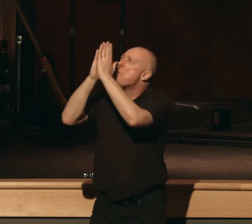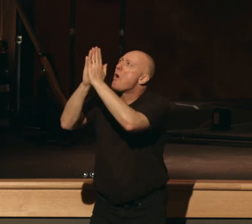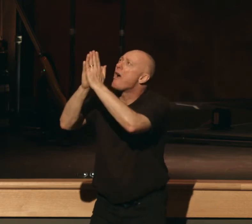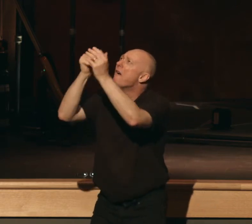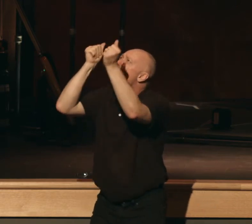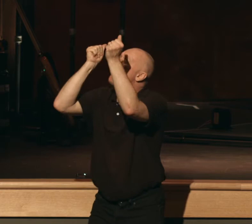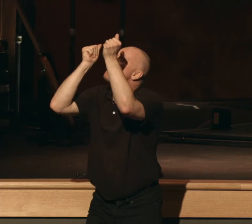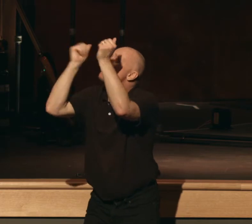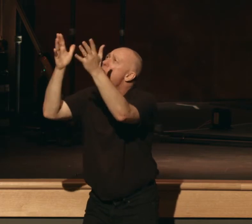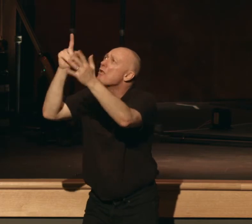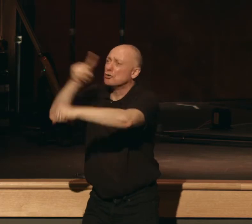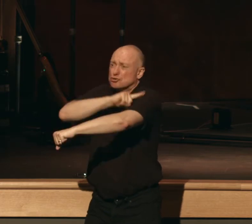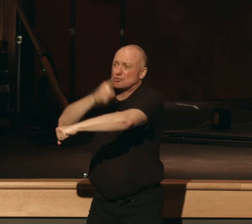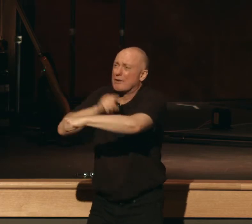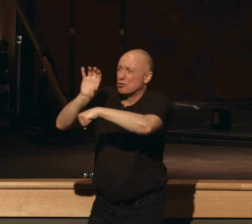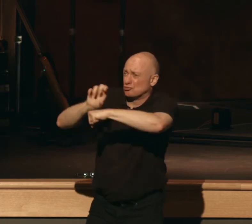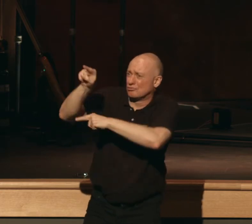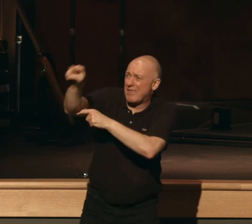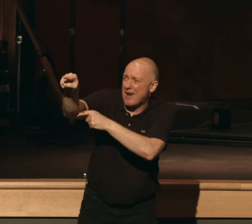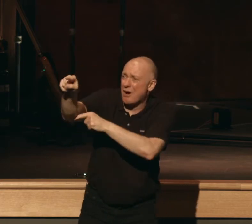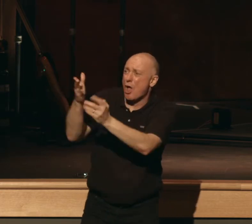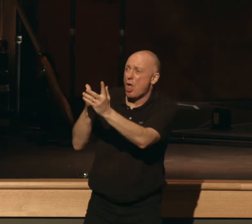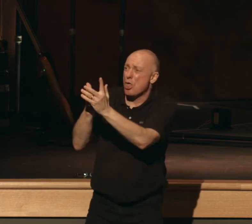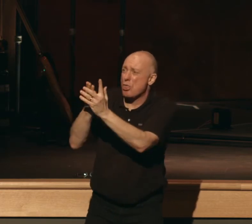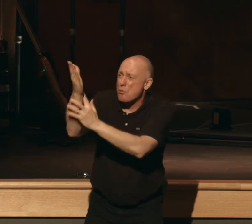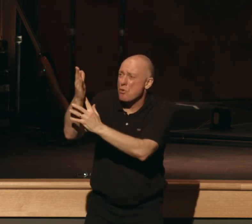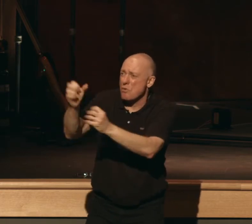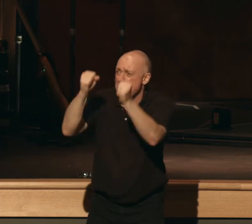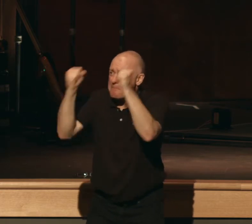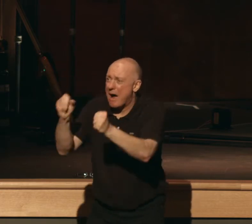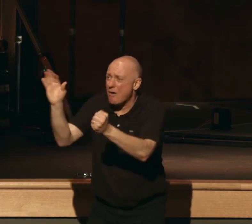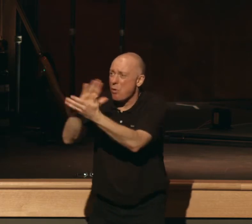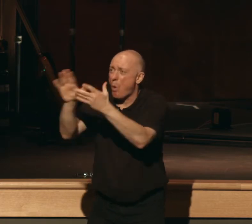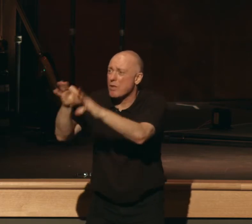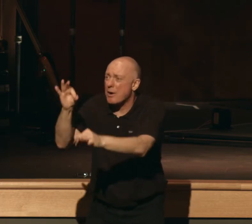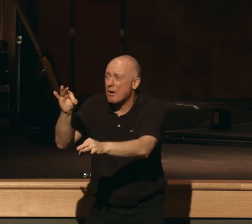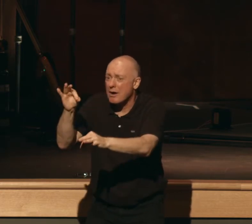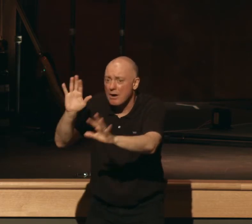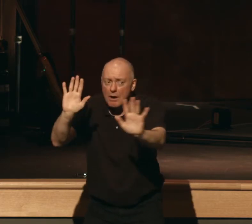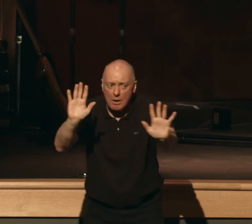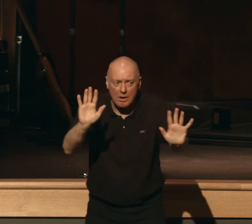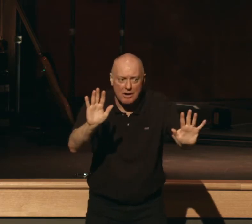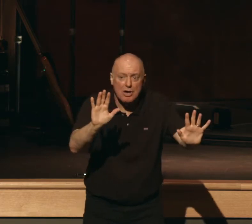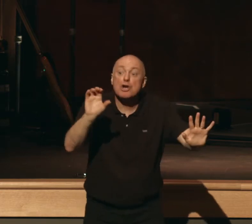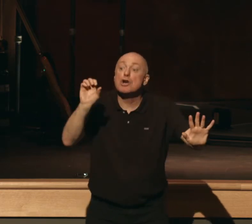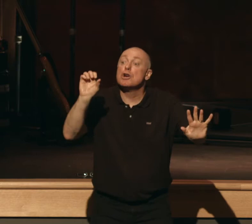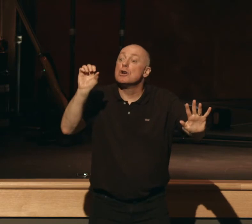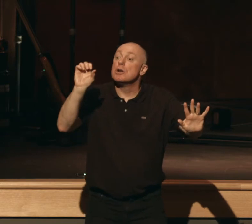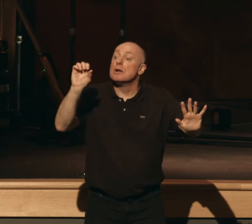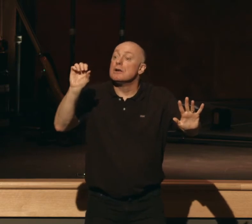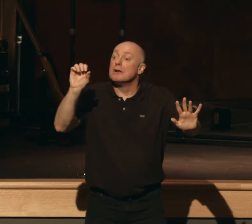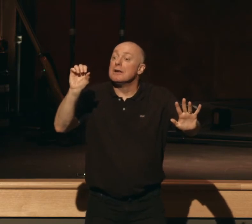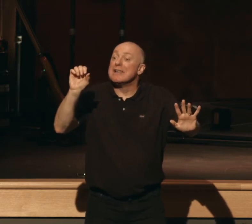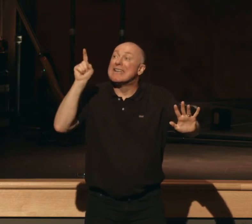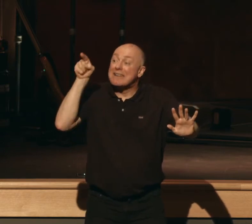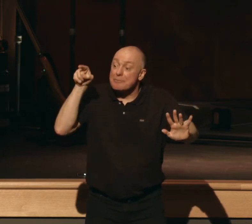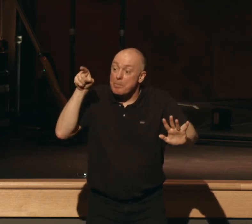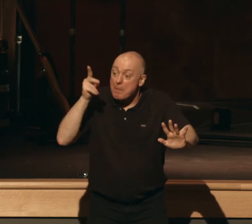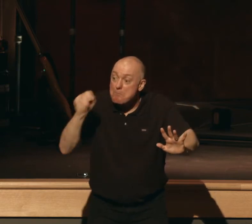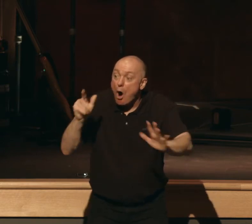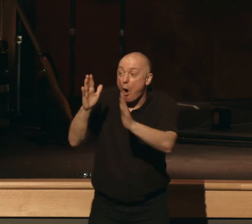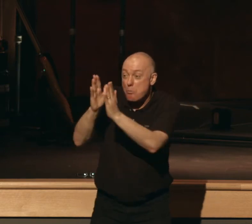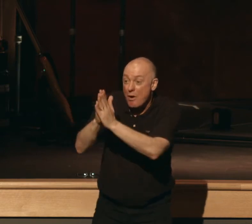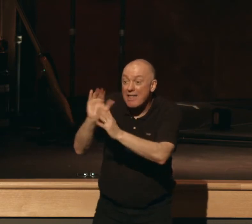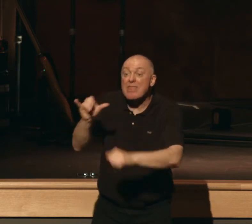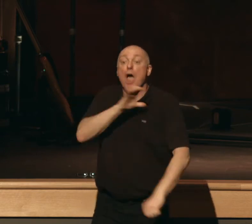the Father would strengthen the church through the immeasurable power of the Holy Spirit, this is ultimately the result that he's praying for,